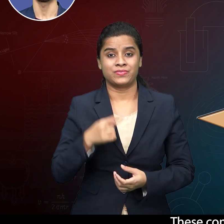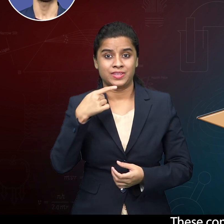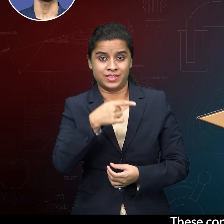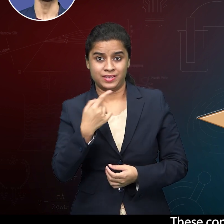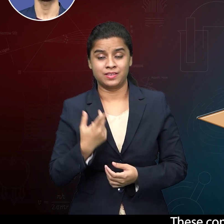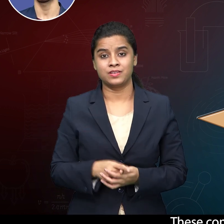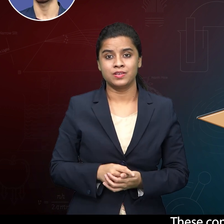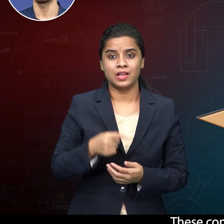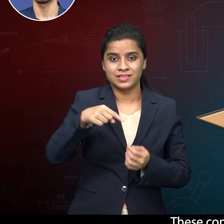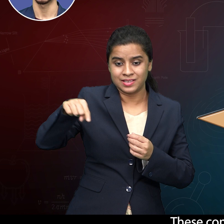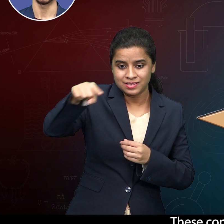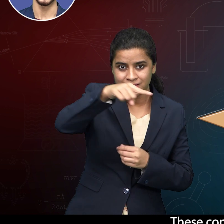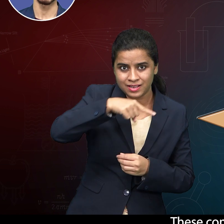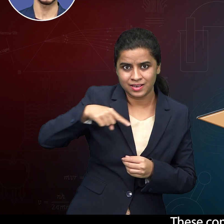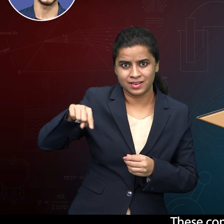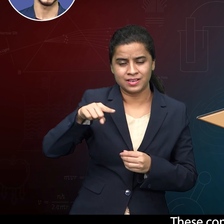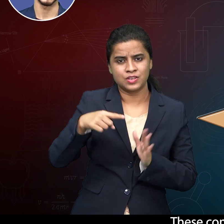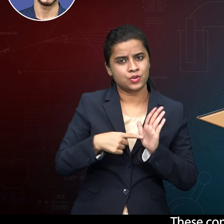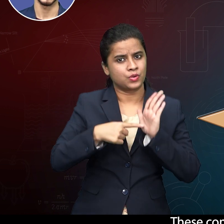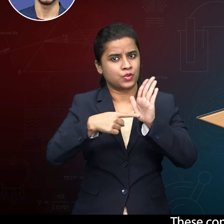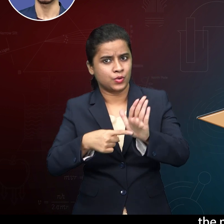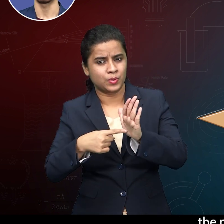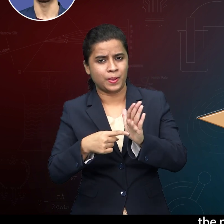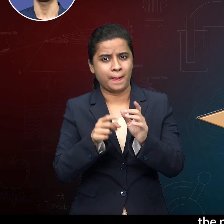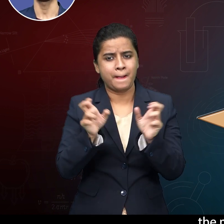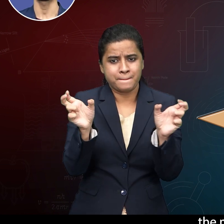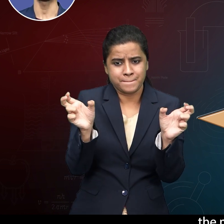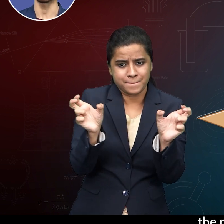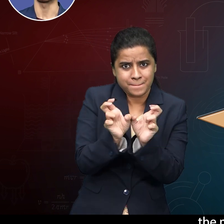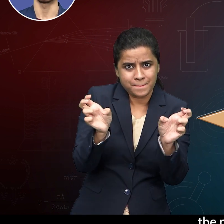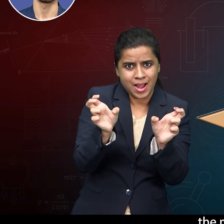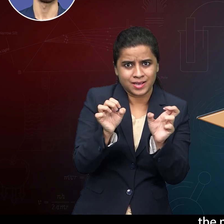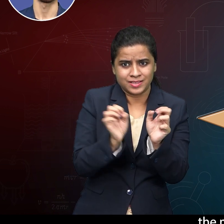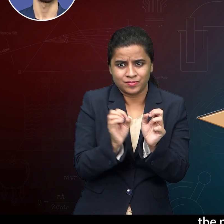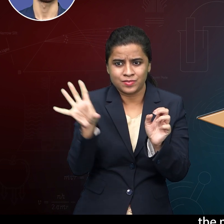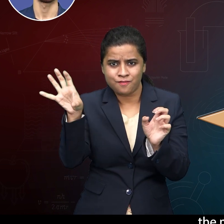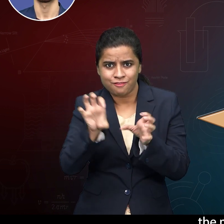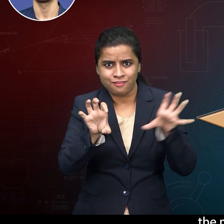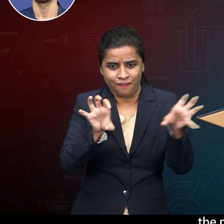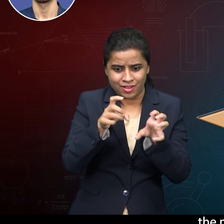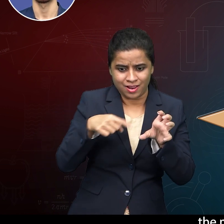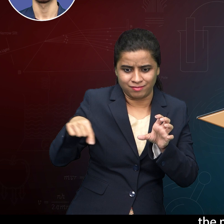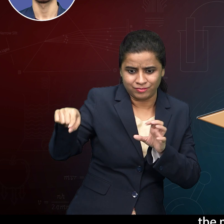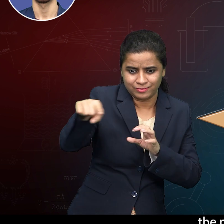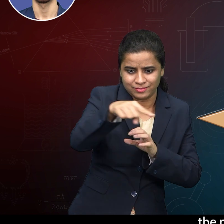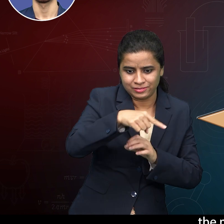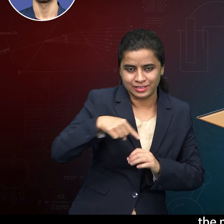These concentric circles represent the magnetic field lines.